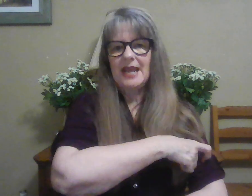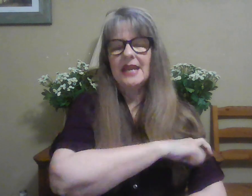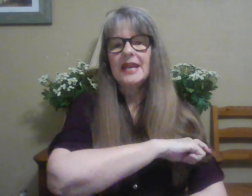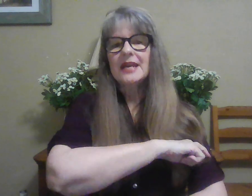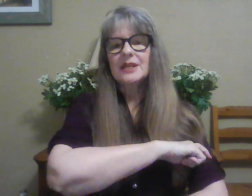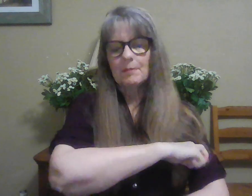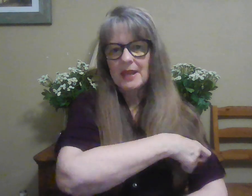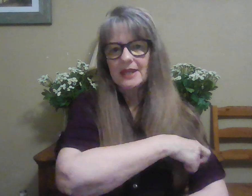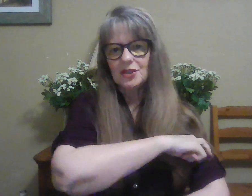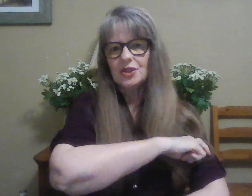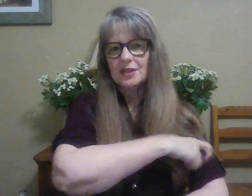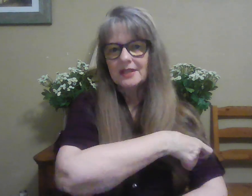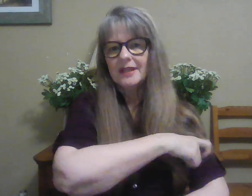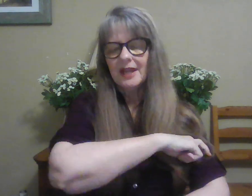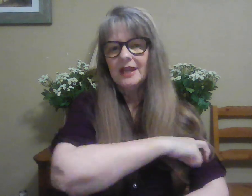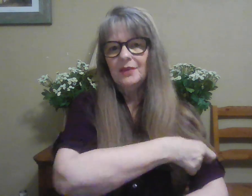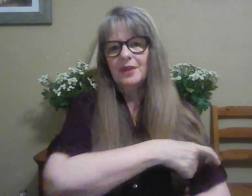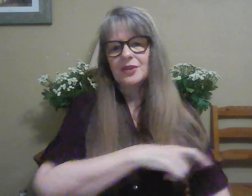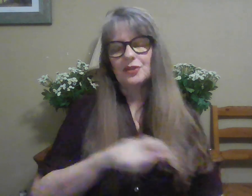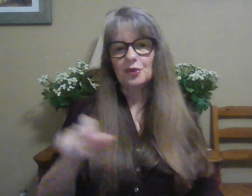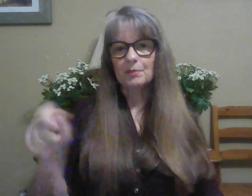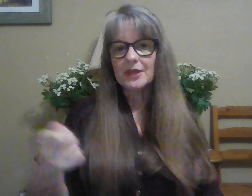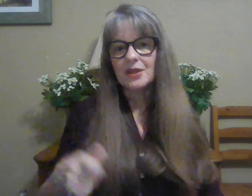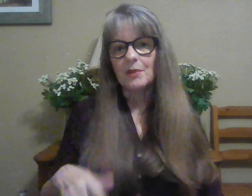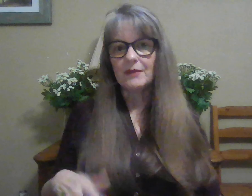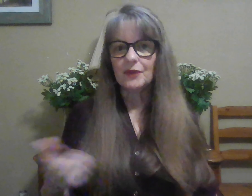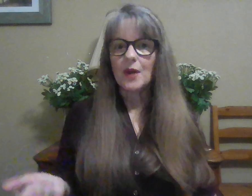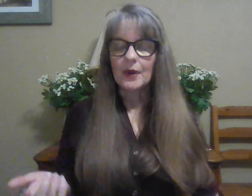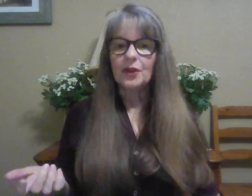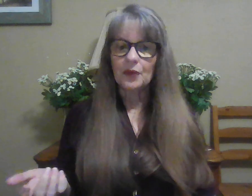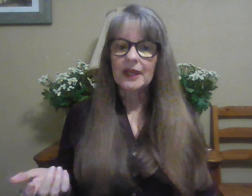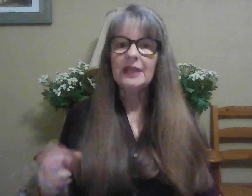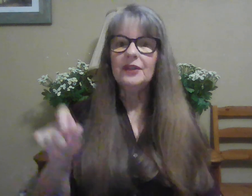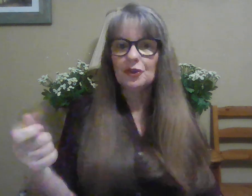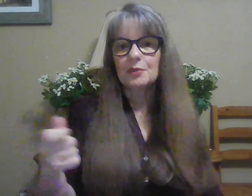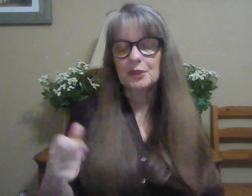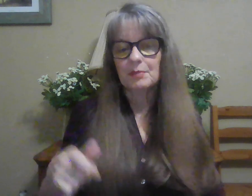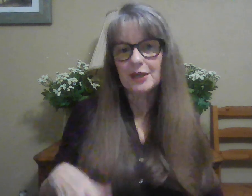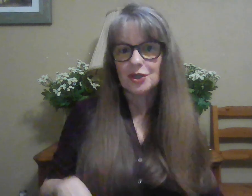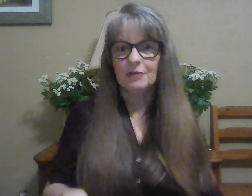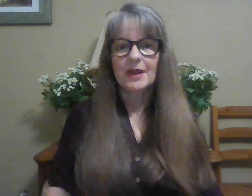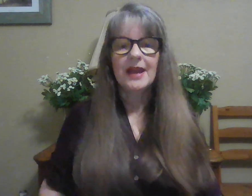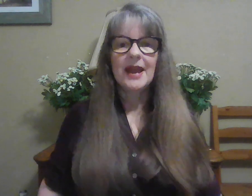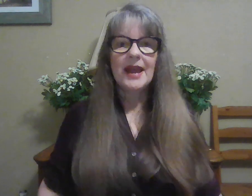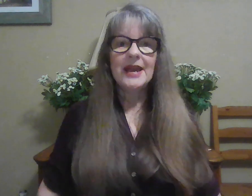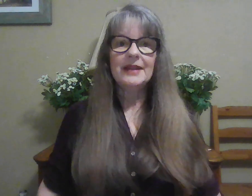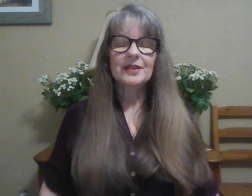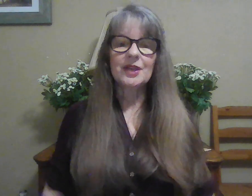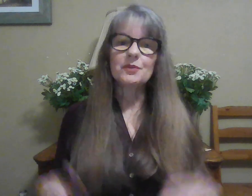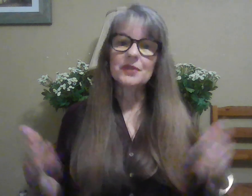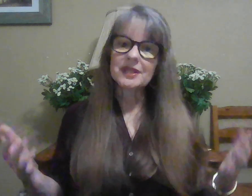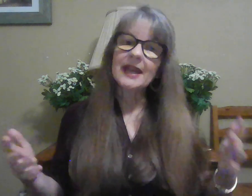Day is a pinch because that's what you pinch someone. If they're not wearing green, then you're supposed to pinch them. And so that's where the sign